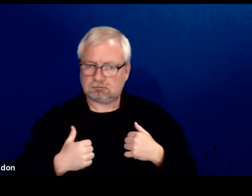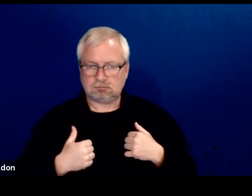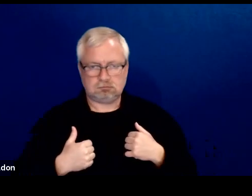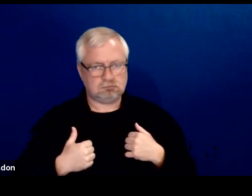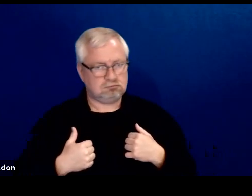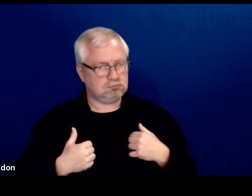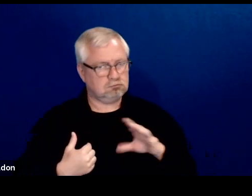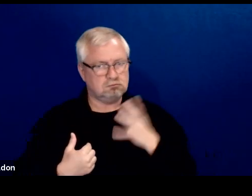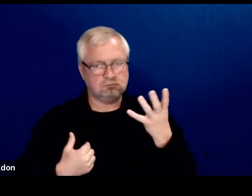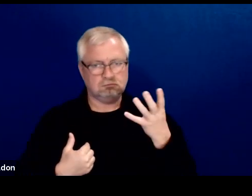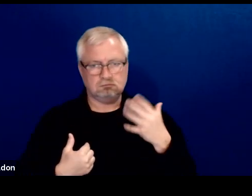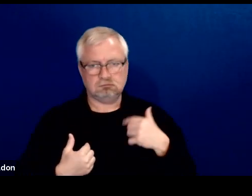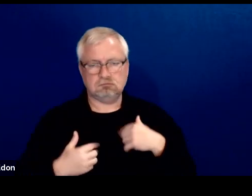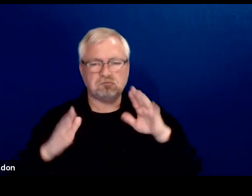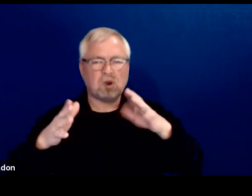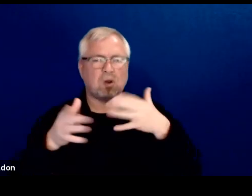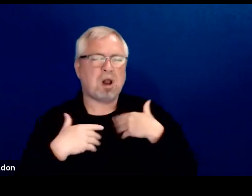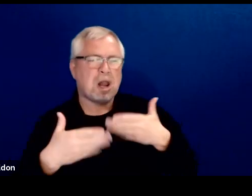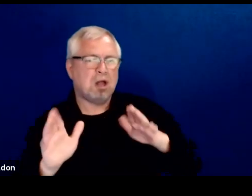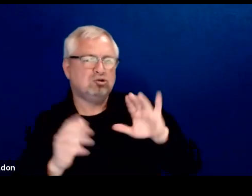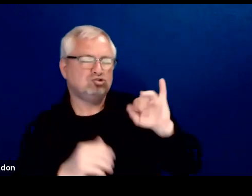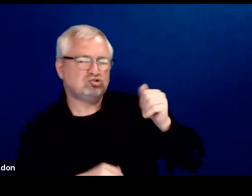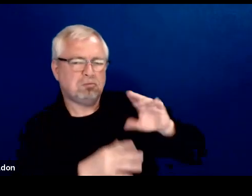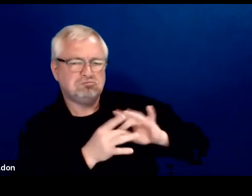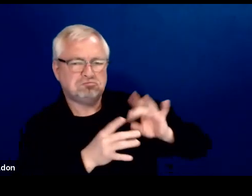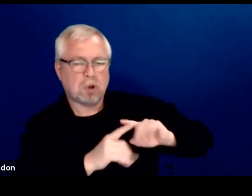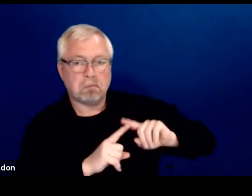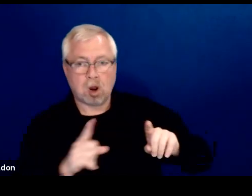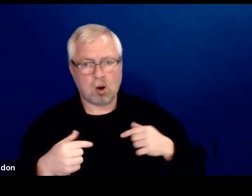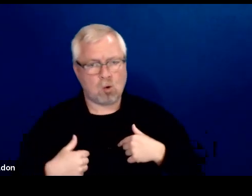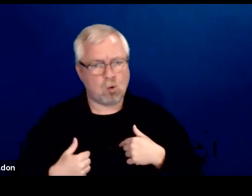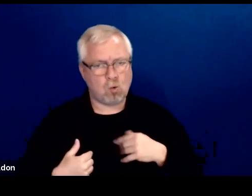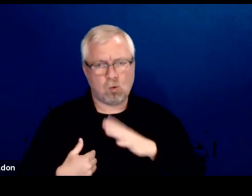it's significantly different if we continue to do what we're doing.